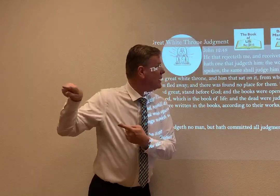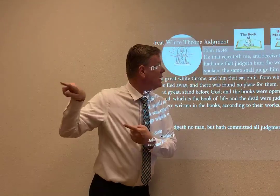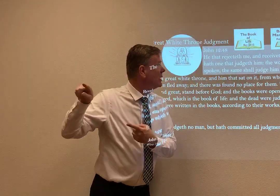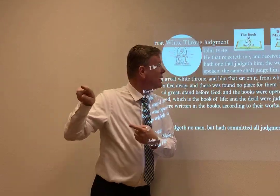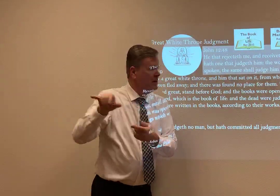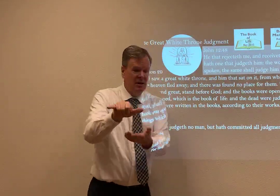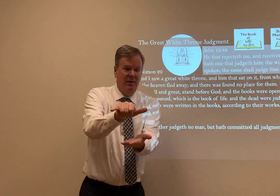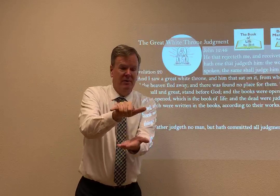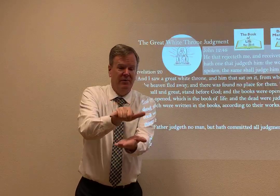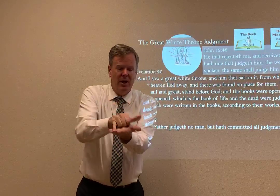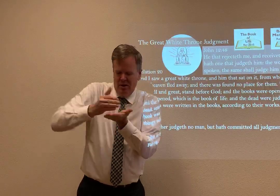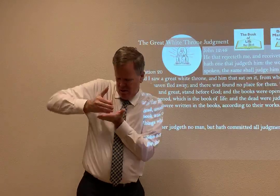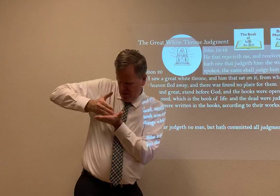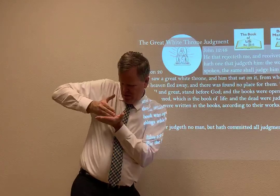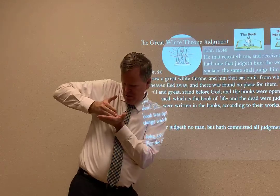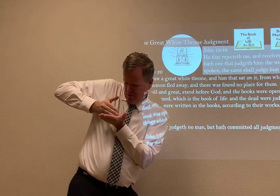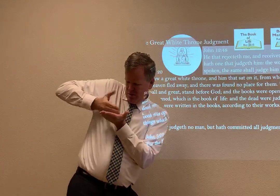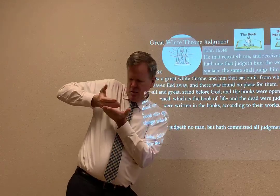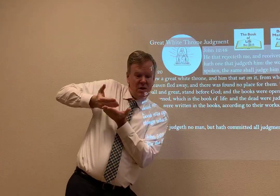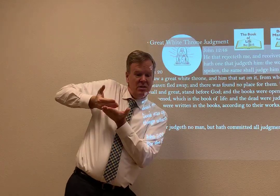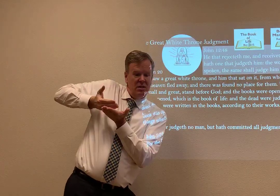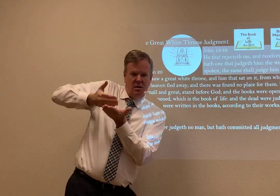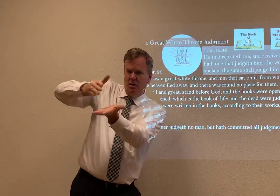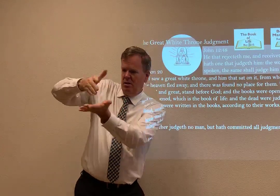he that rejecteth me,